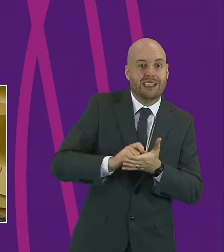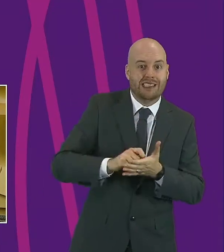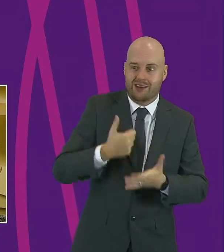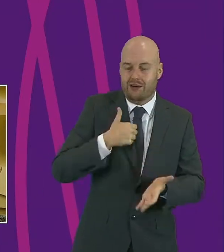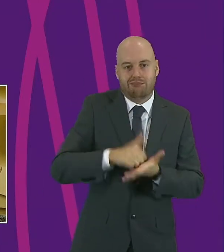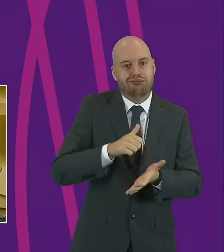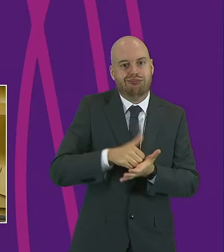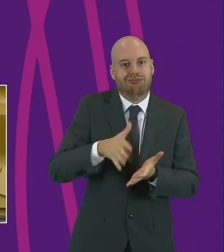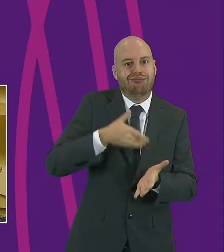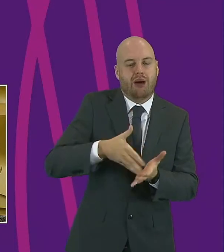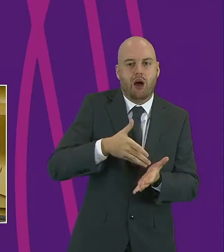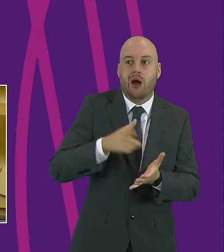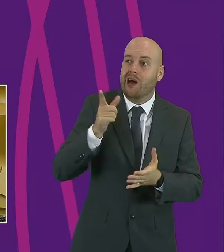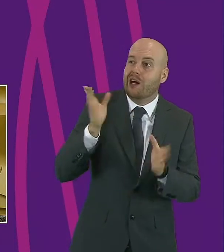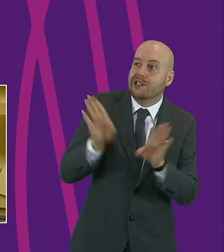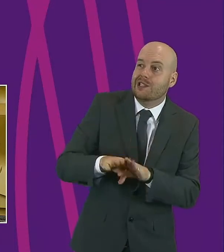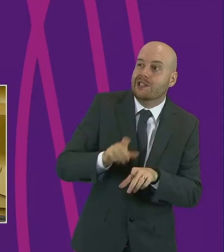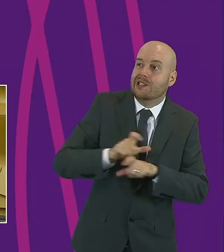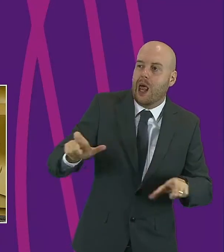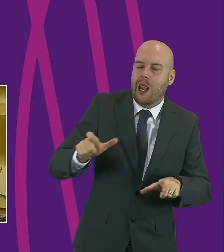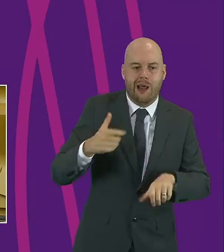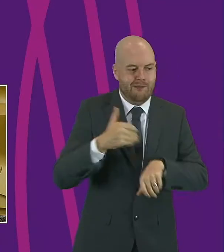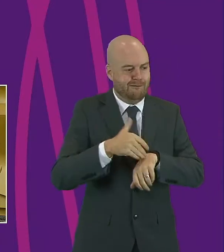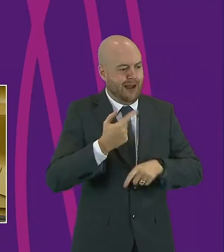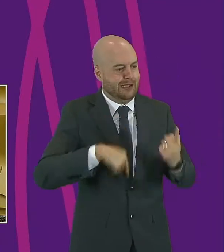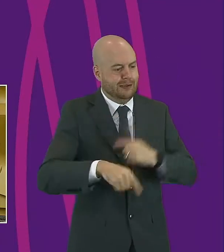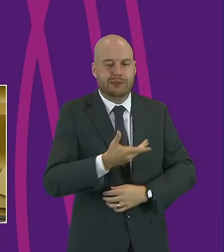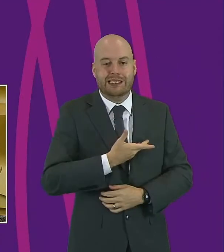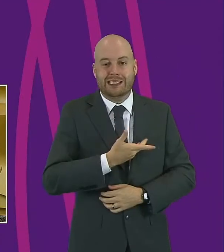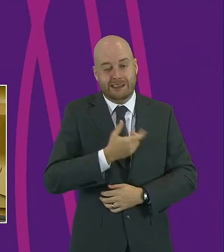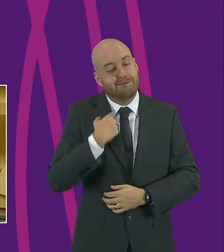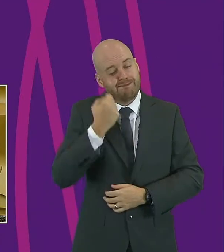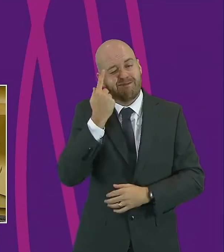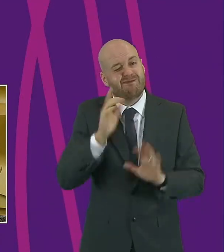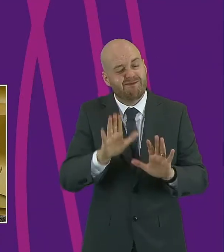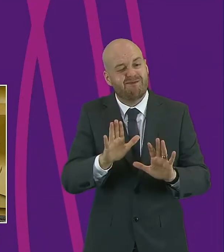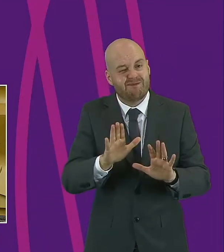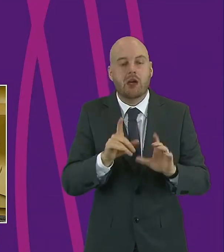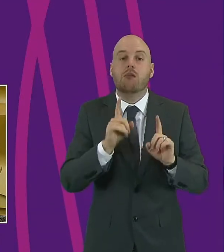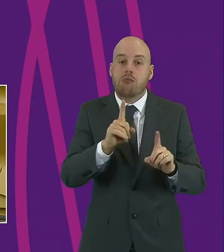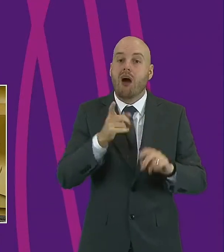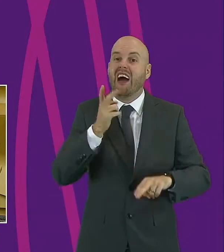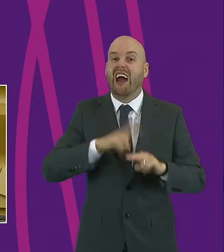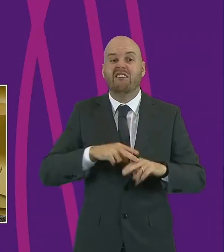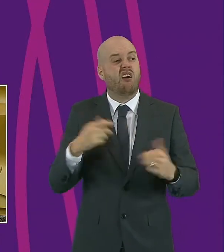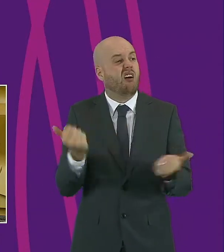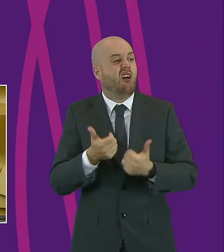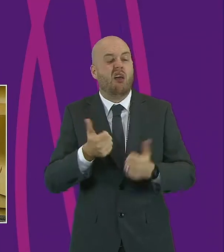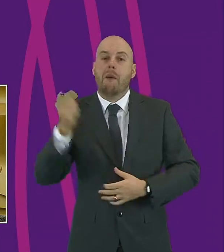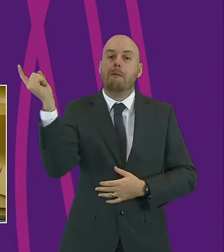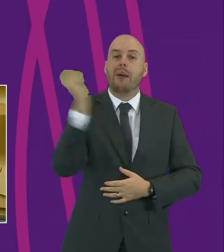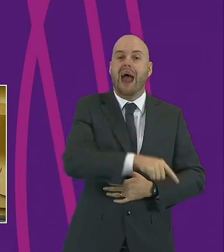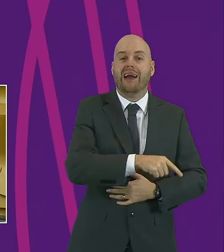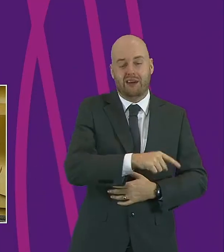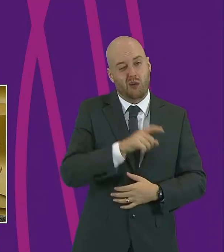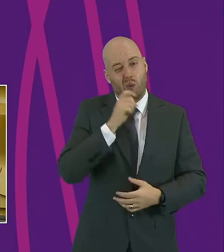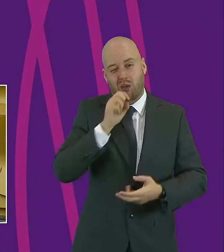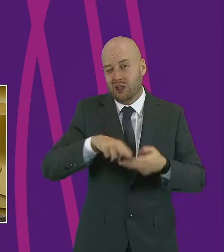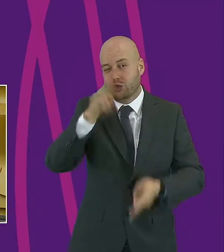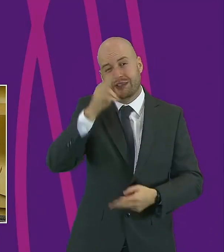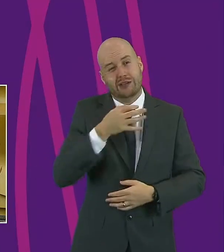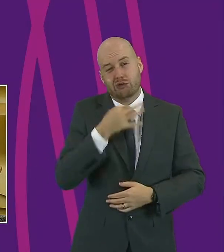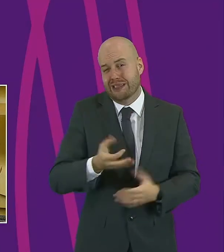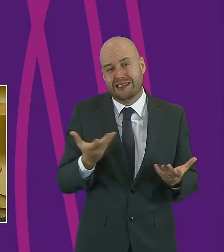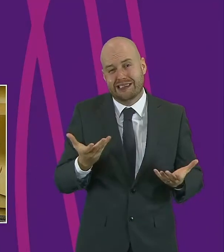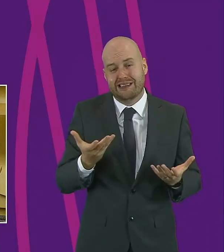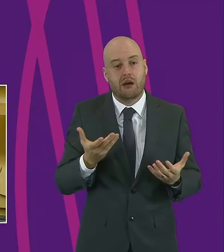working, given the numbers involved, would significantly increase the risk of indoor transmission. It would also make buses and trains significantly busier